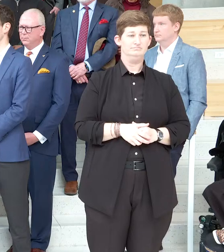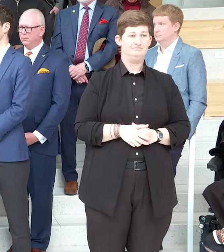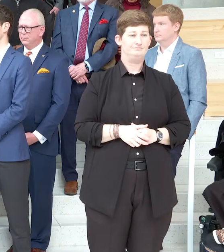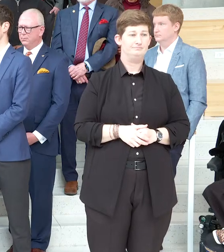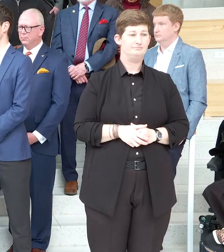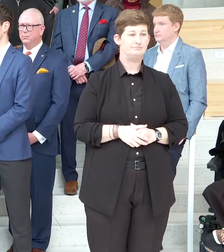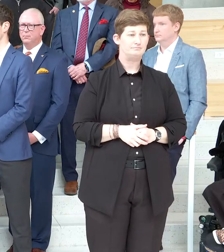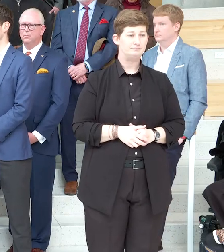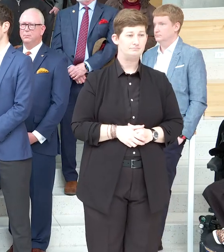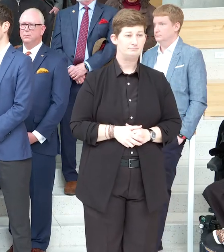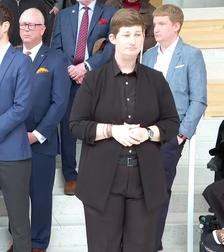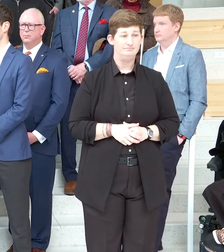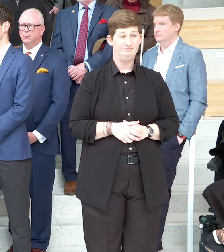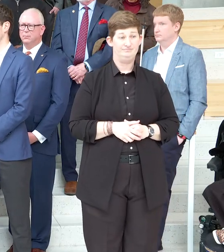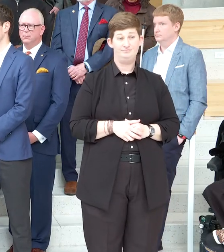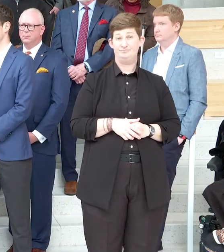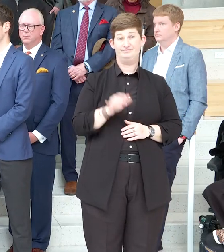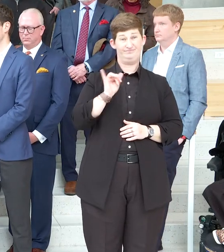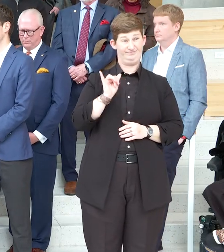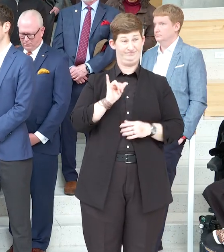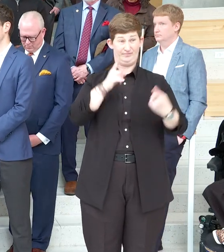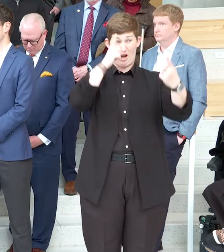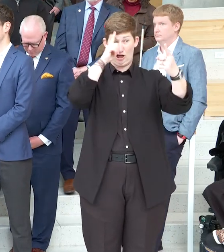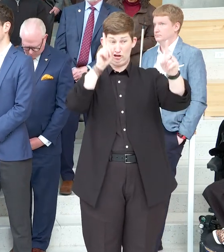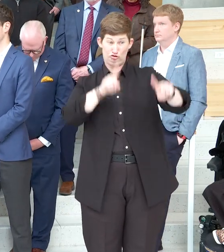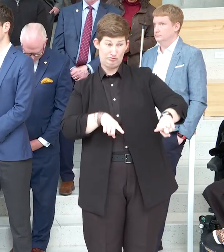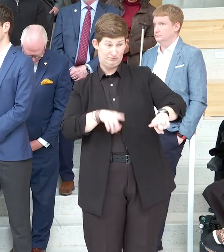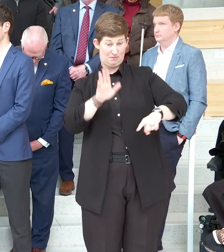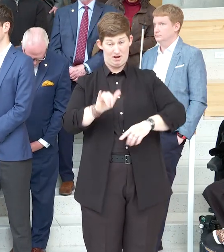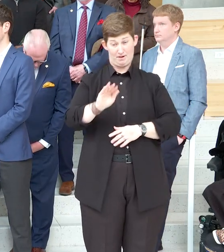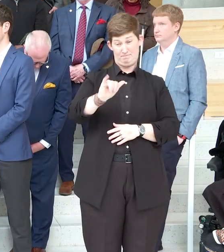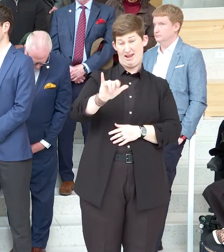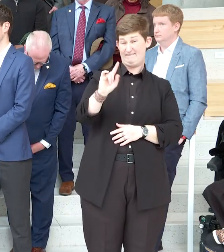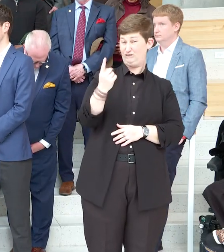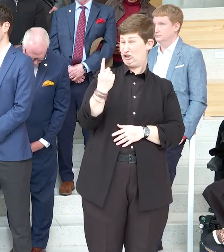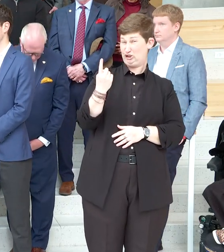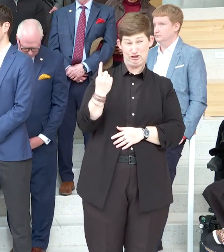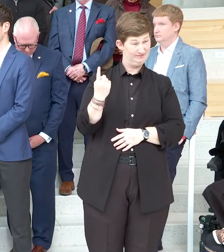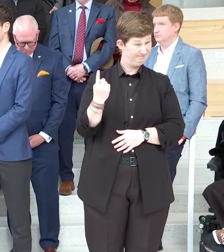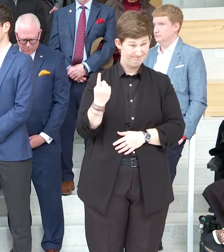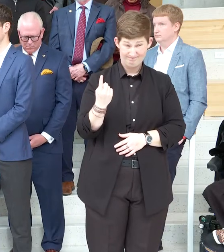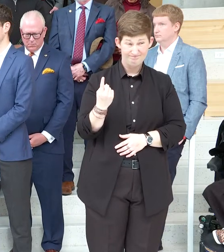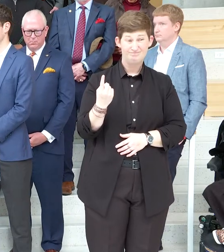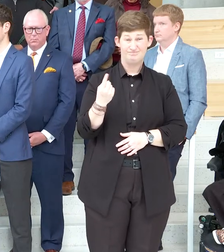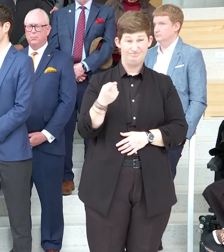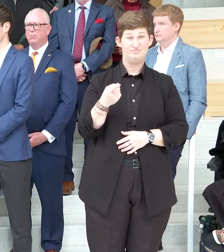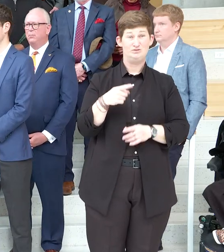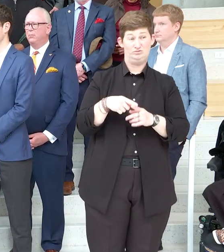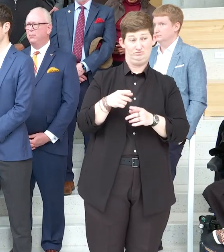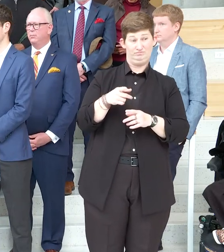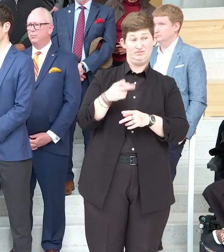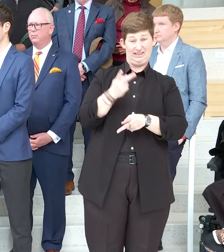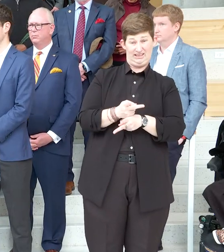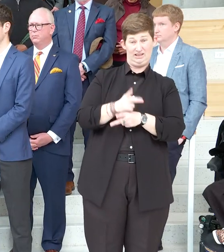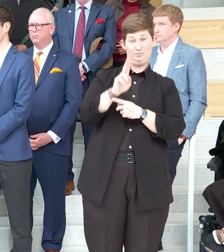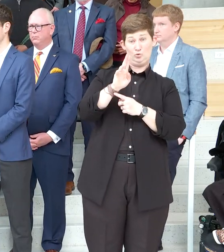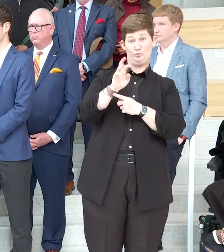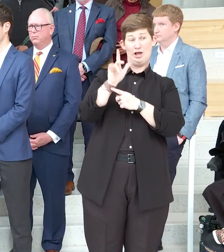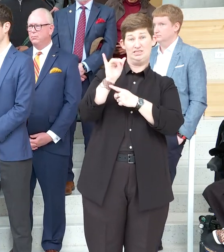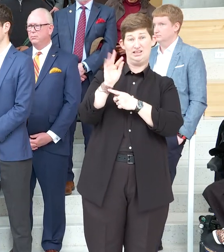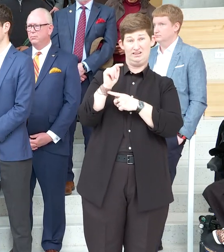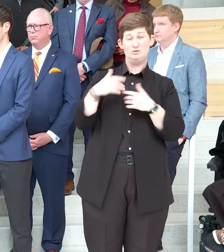If no agreement is reached to retain service through Uber and Lyft, we should expect challenges